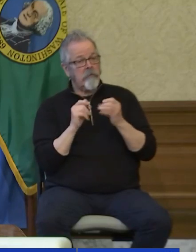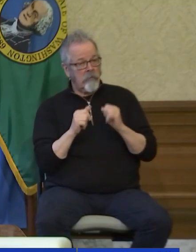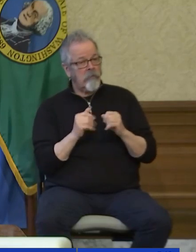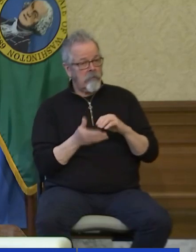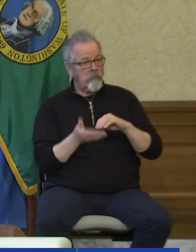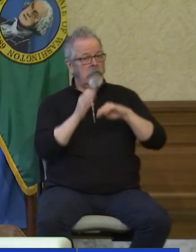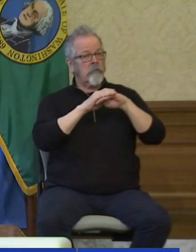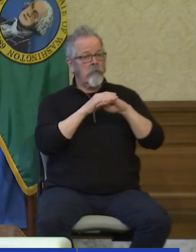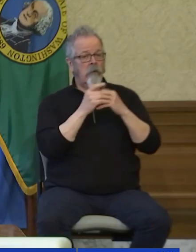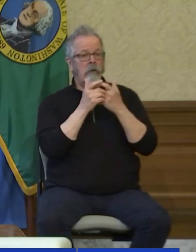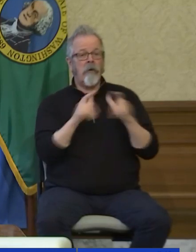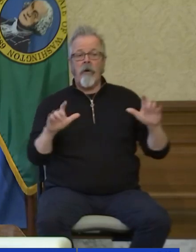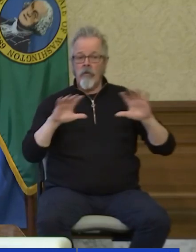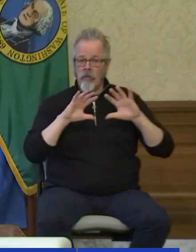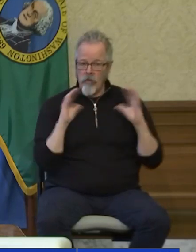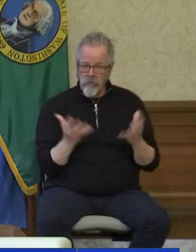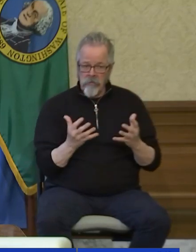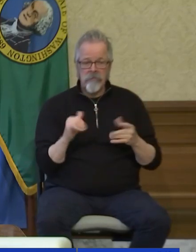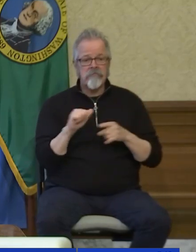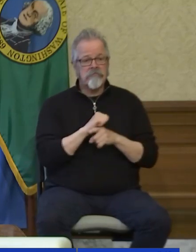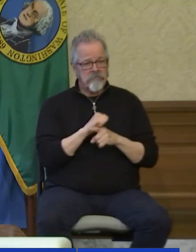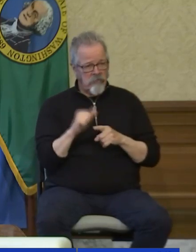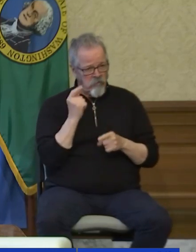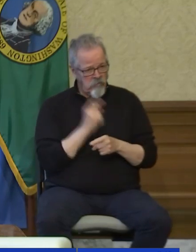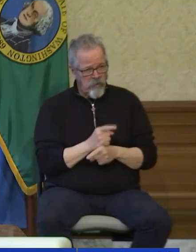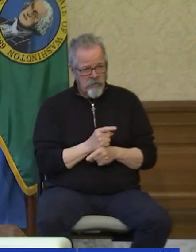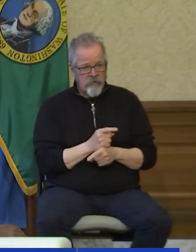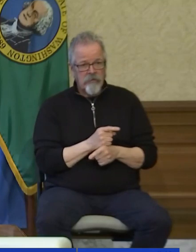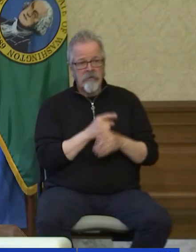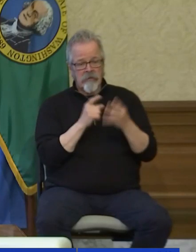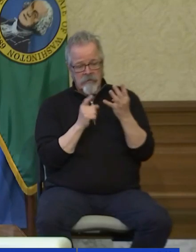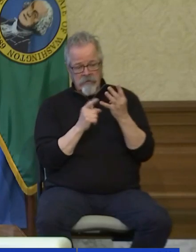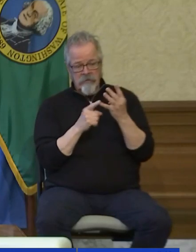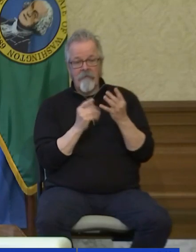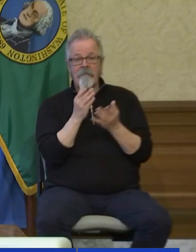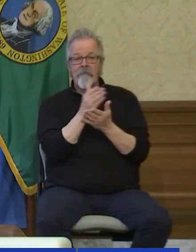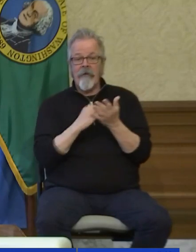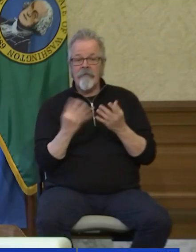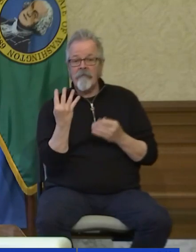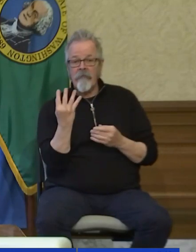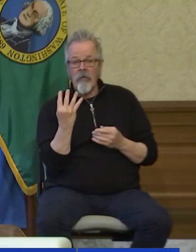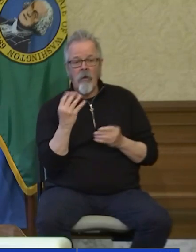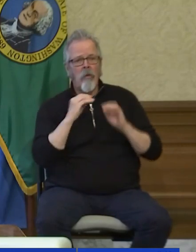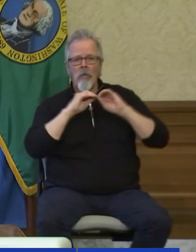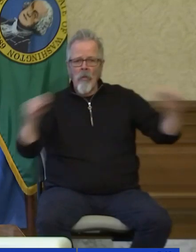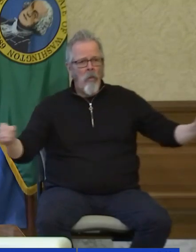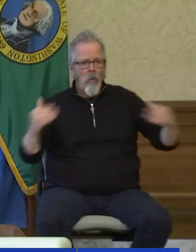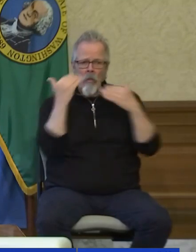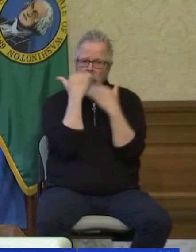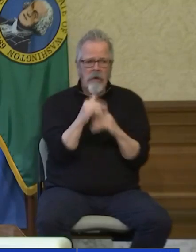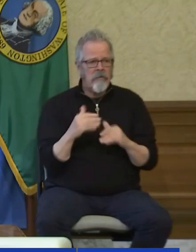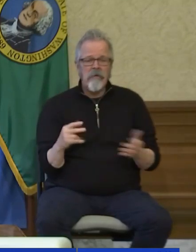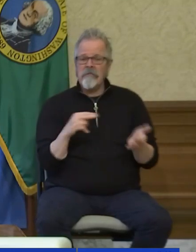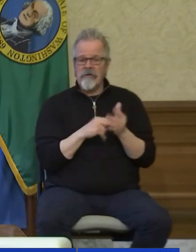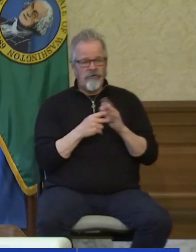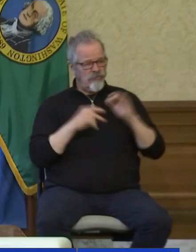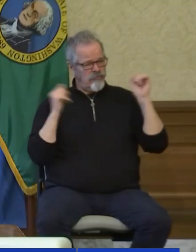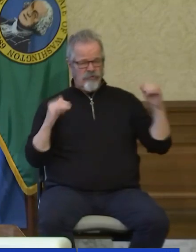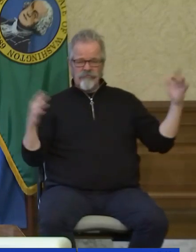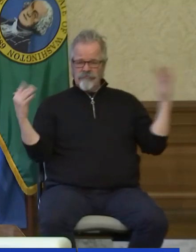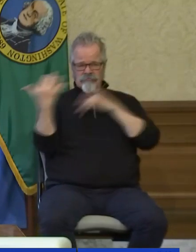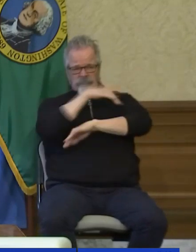allow what you're talking about in phase 3. Thank you. I don't know if John or Rocky have anything they want